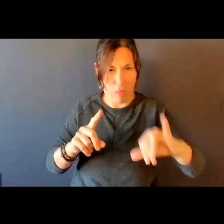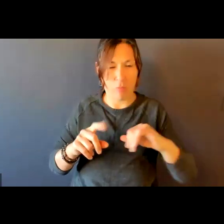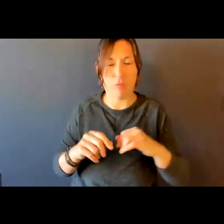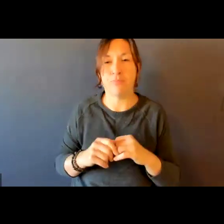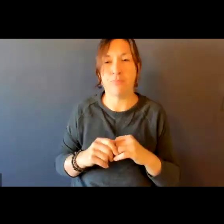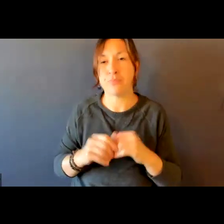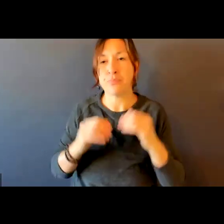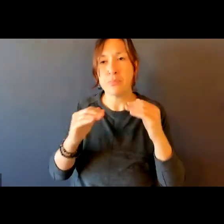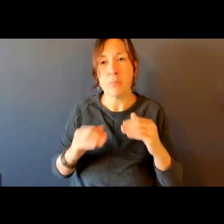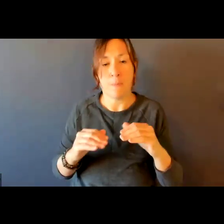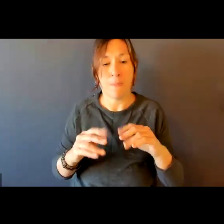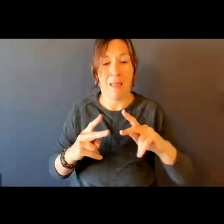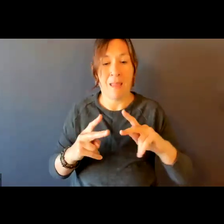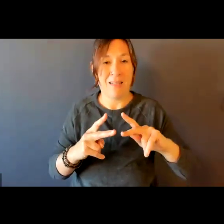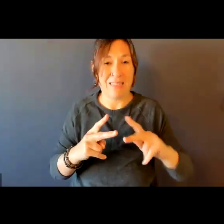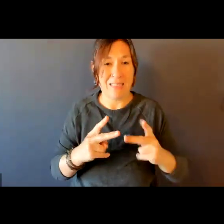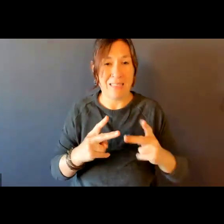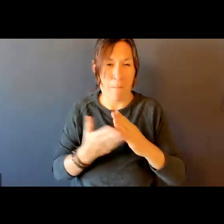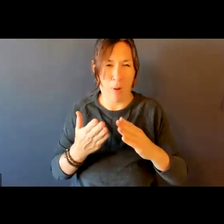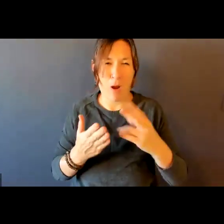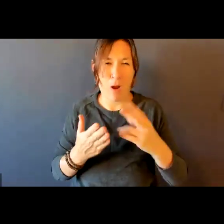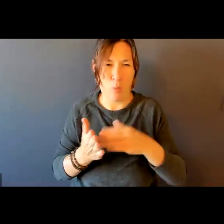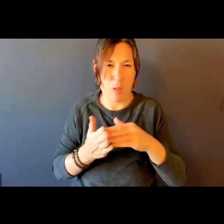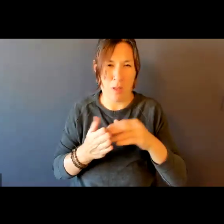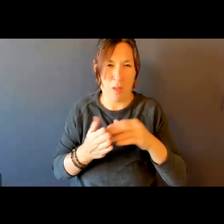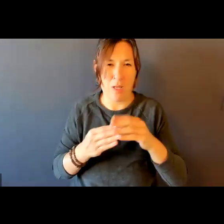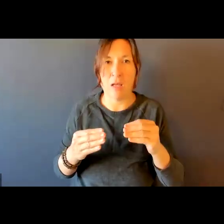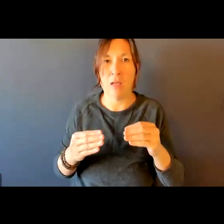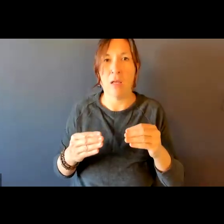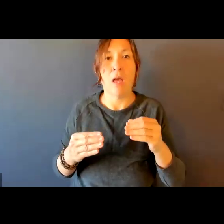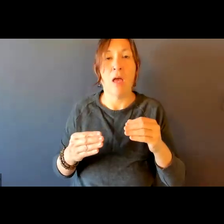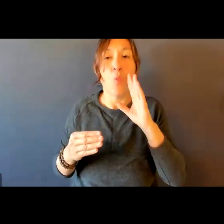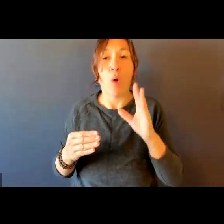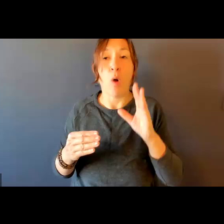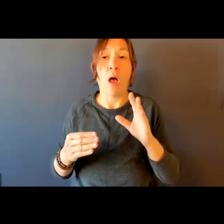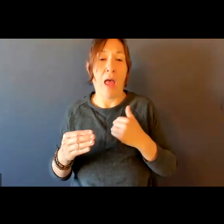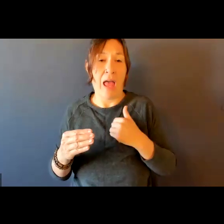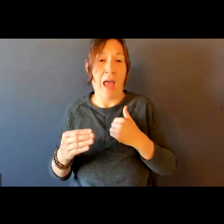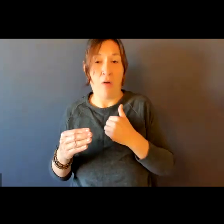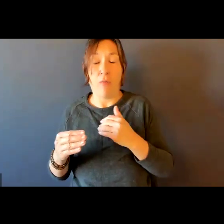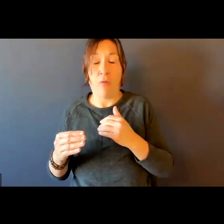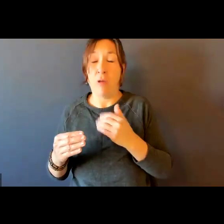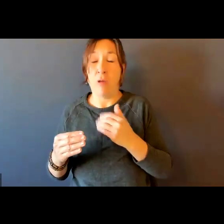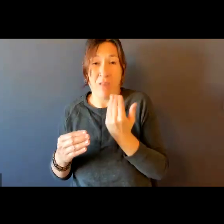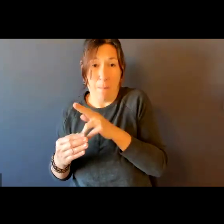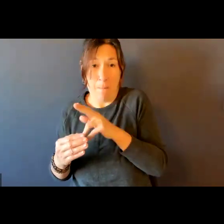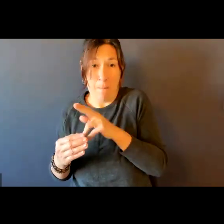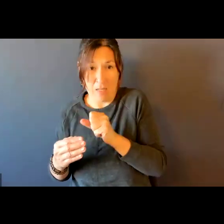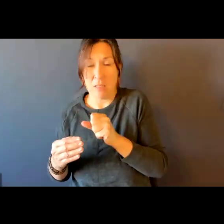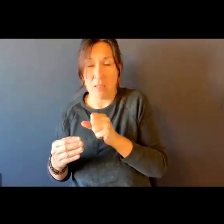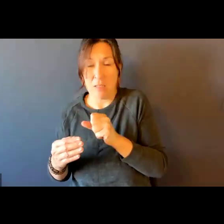will allow us to retrofit battery electric engines on 15 diesel school buses and